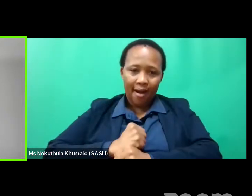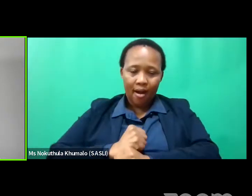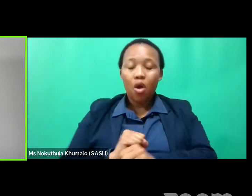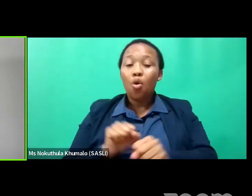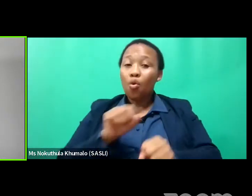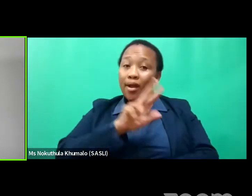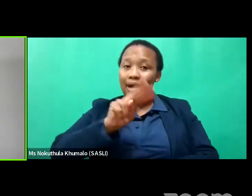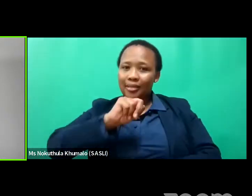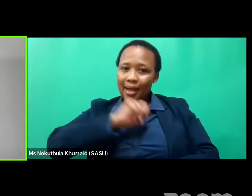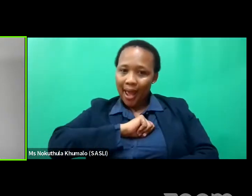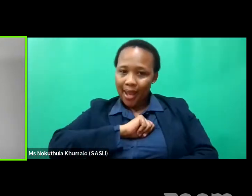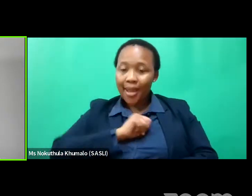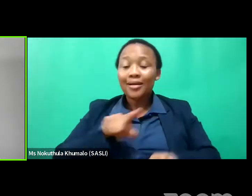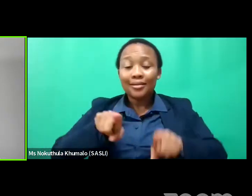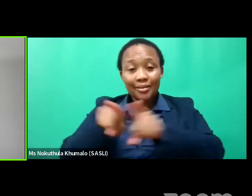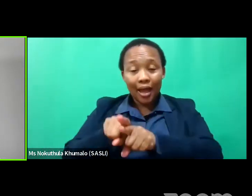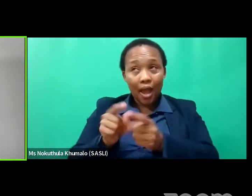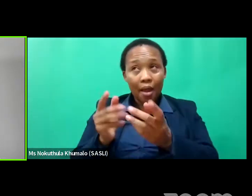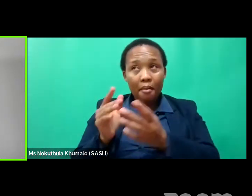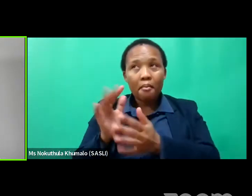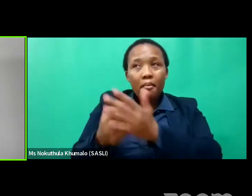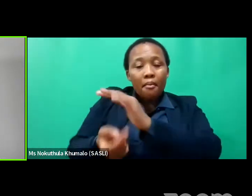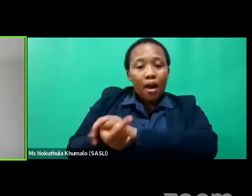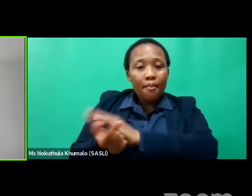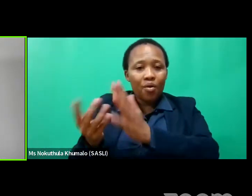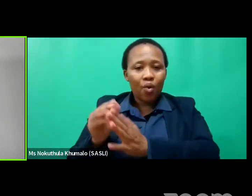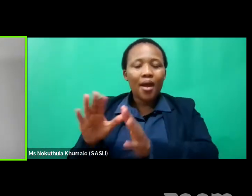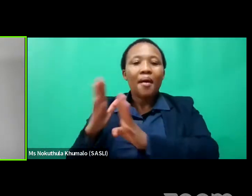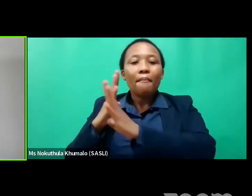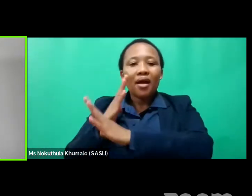private sector, so as to further advance this wonderful work.